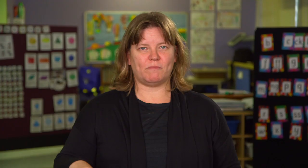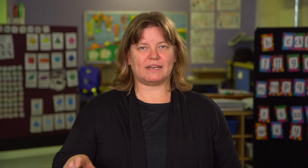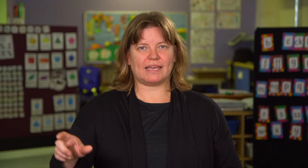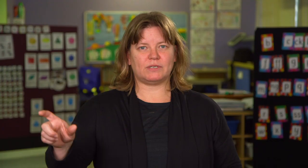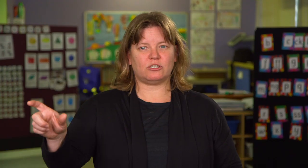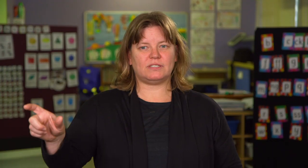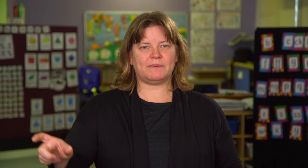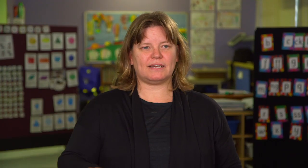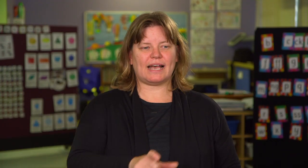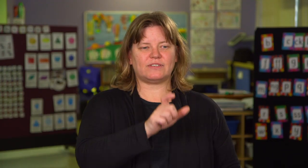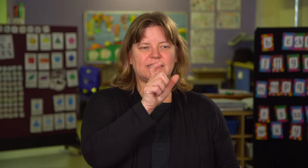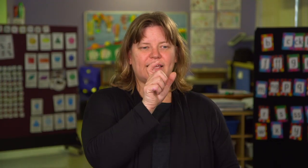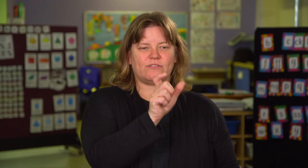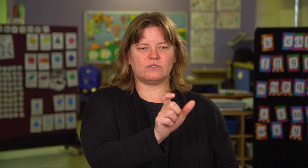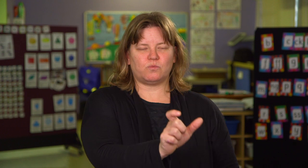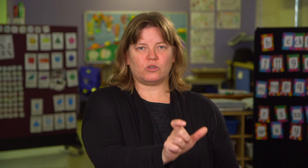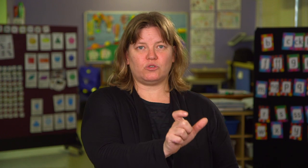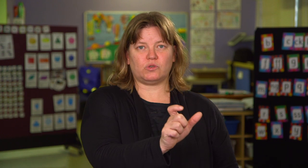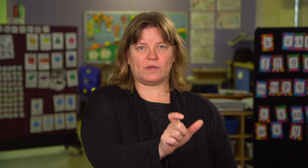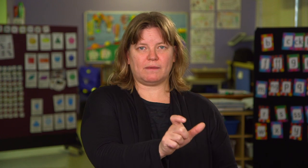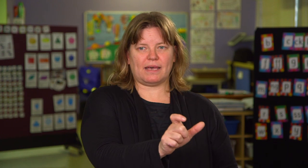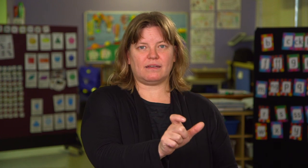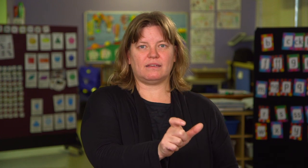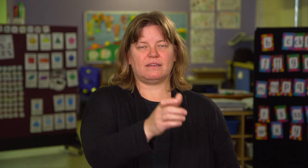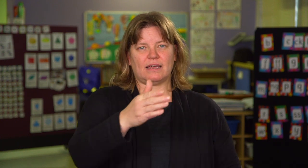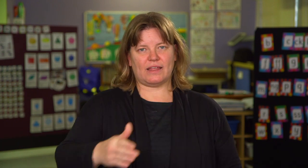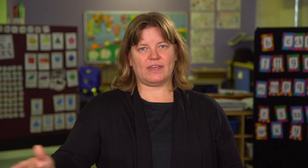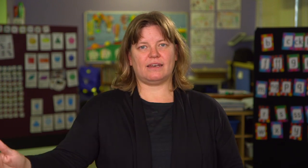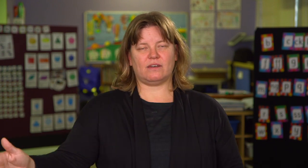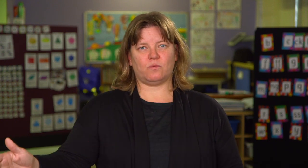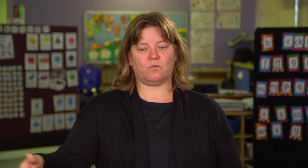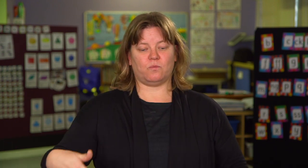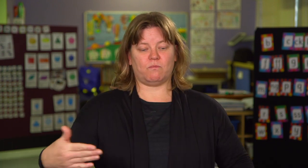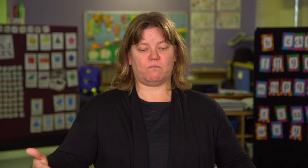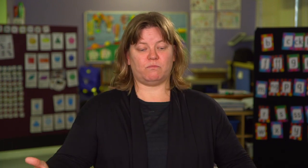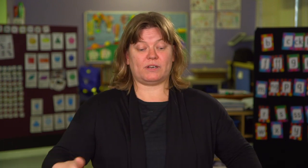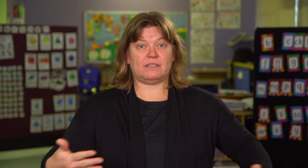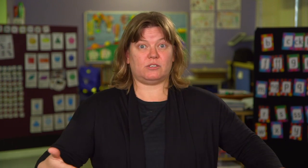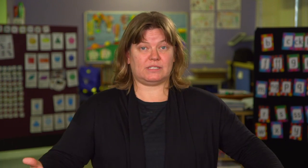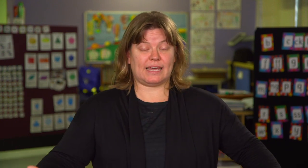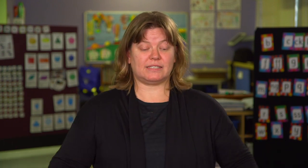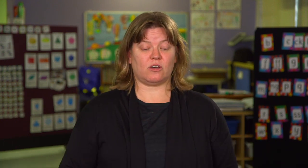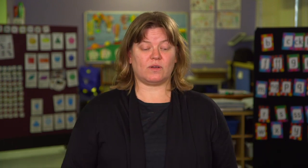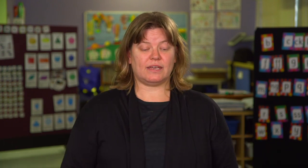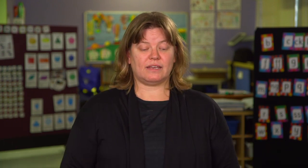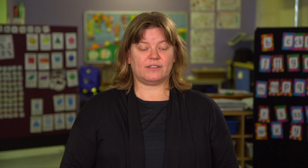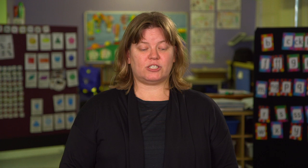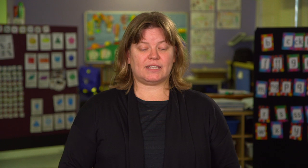comment language. You typically have to say first what you're talking about and then what it is you're saying. So the